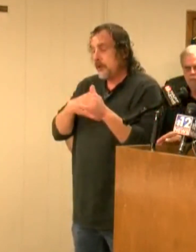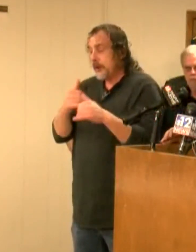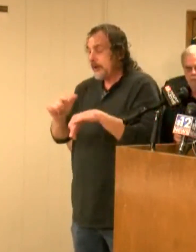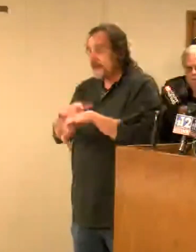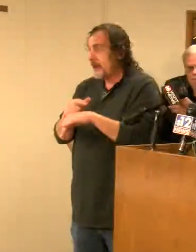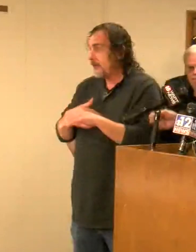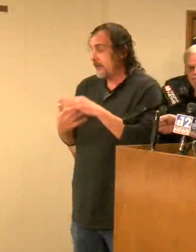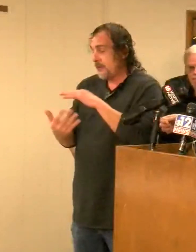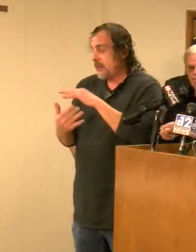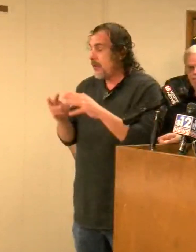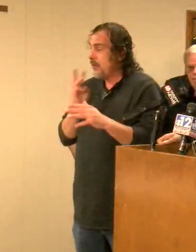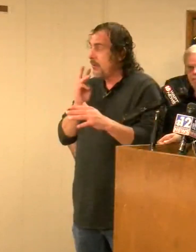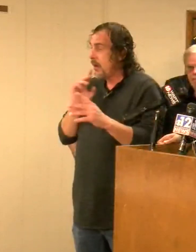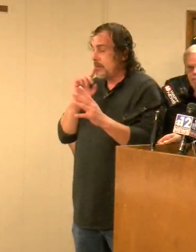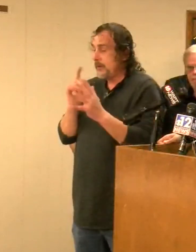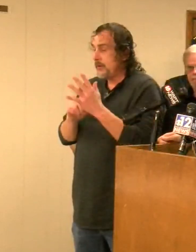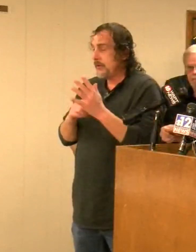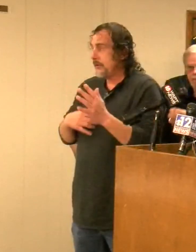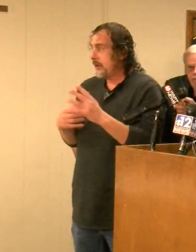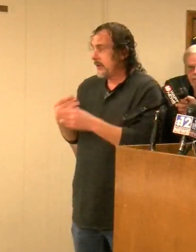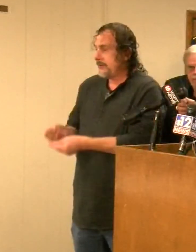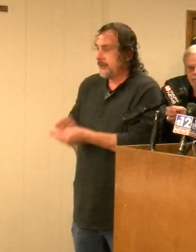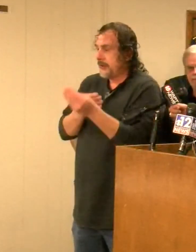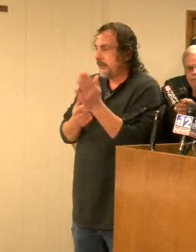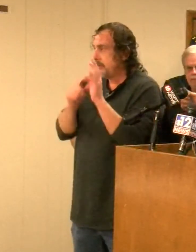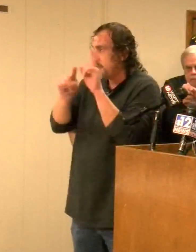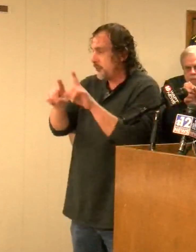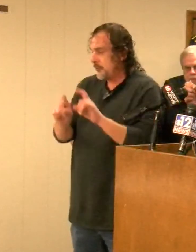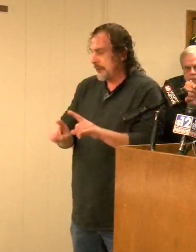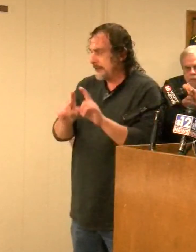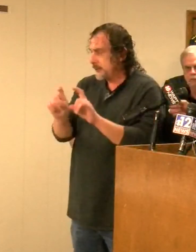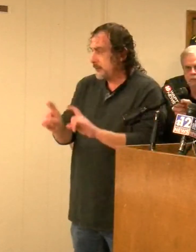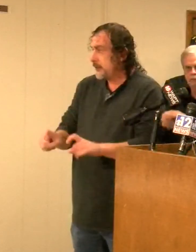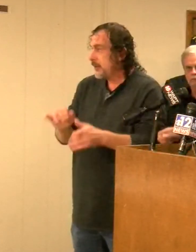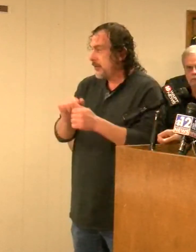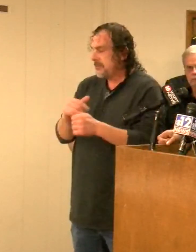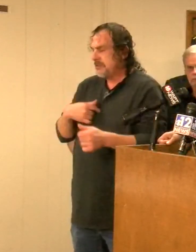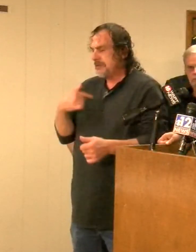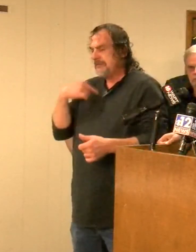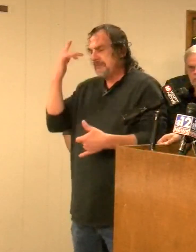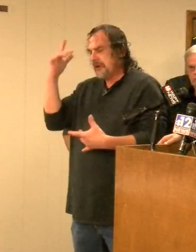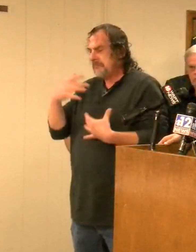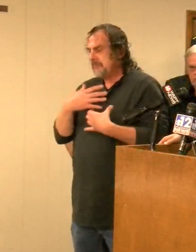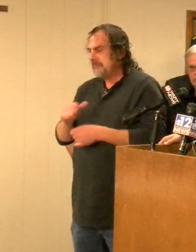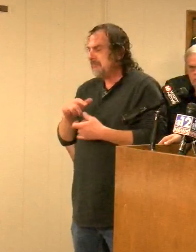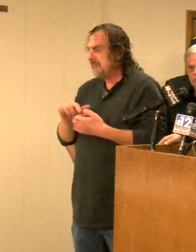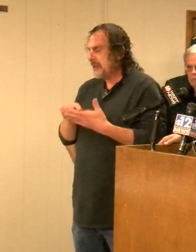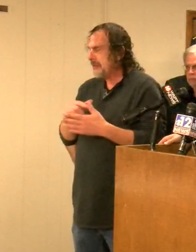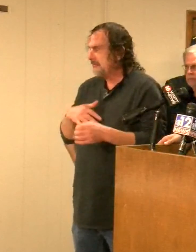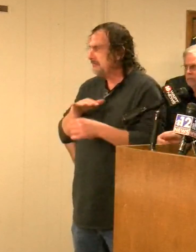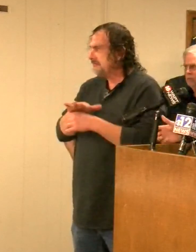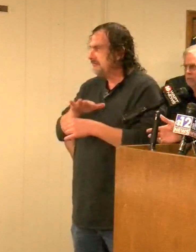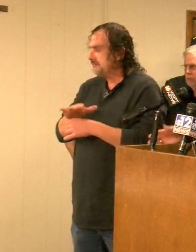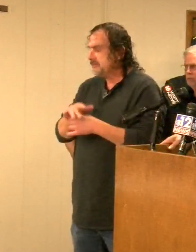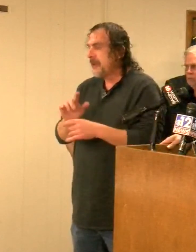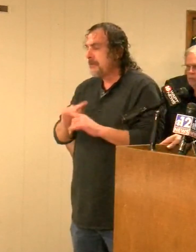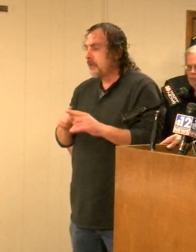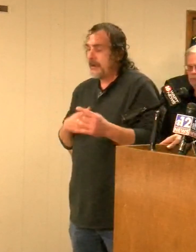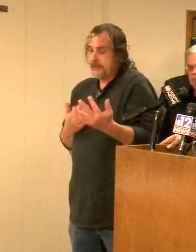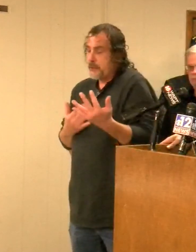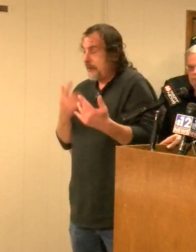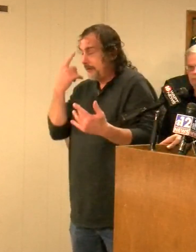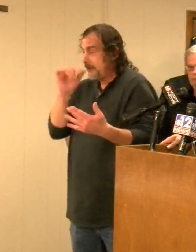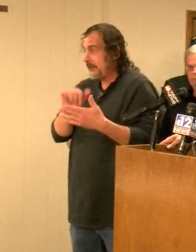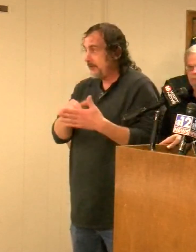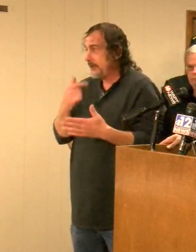notice, there are samples that are always provided. We feel confident that those samples are are sufficient, but we need to wait for the